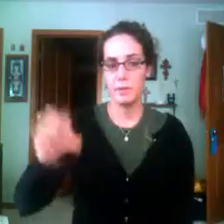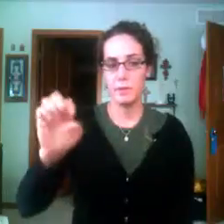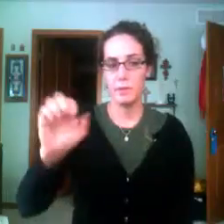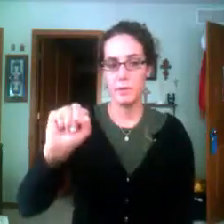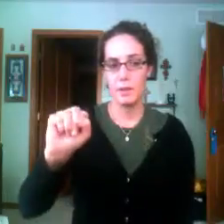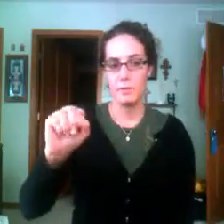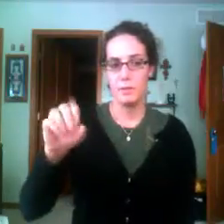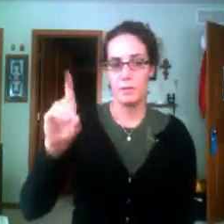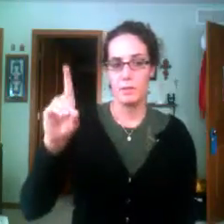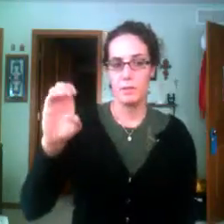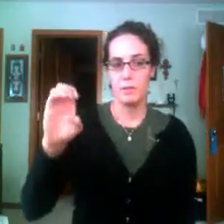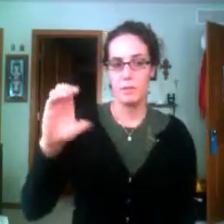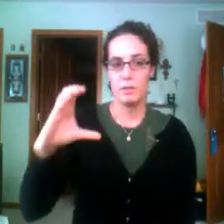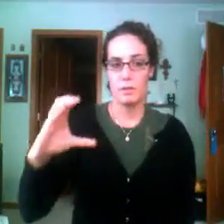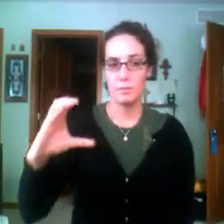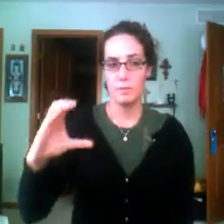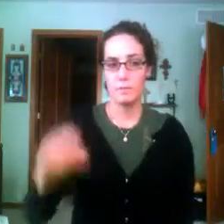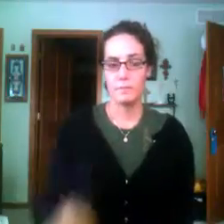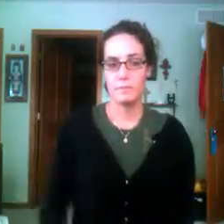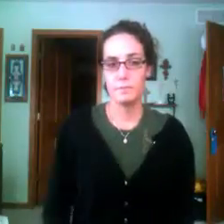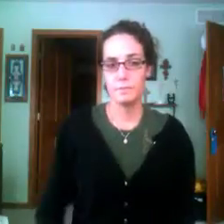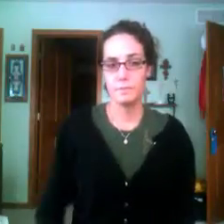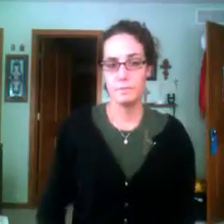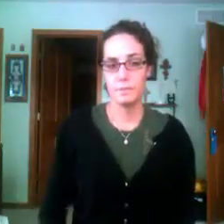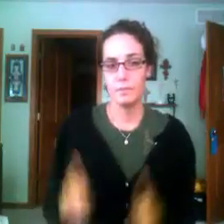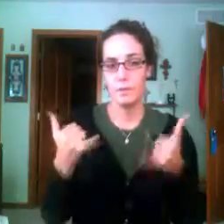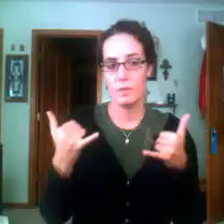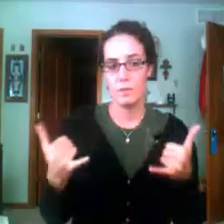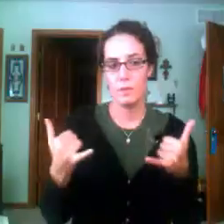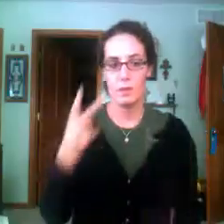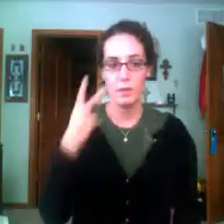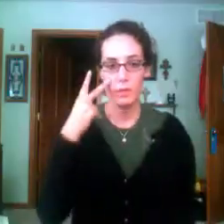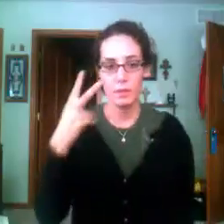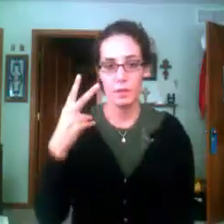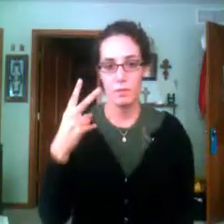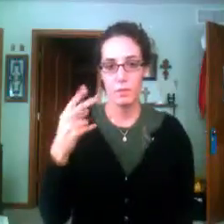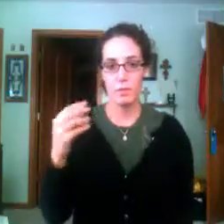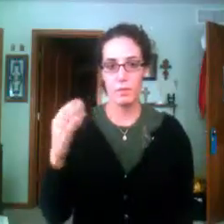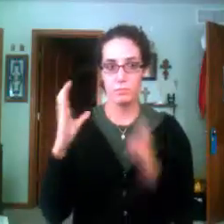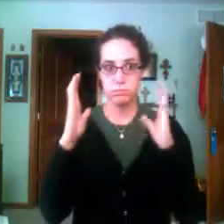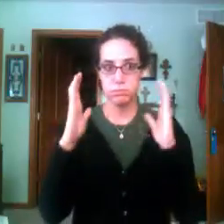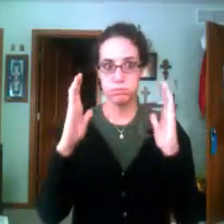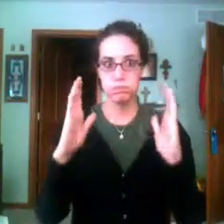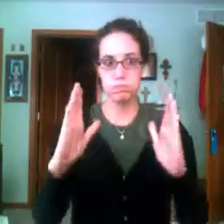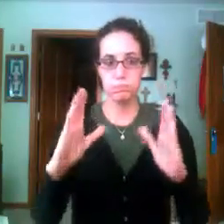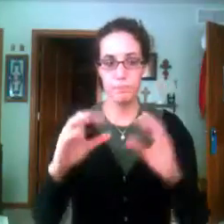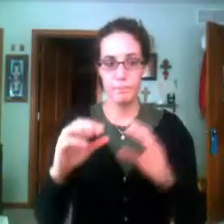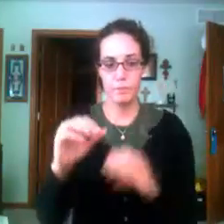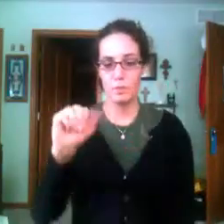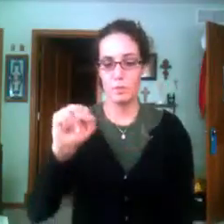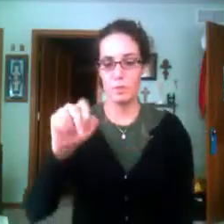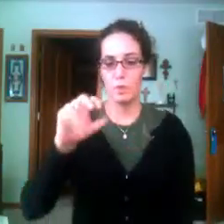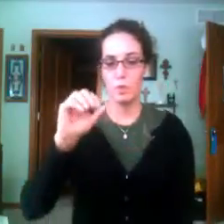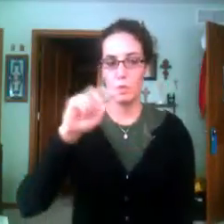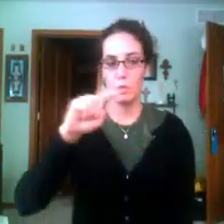Let's talk about that next. Now we can see I've zoomed in a bit on the number line. There's my 0,